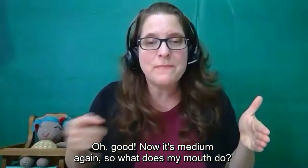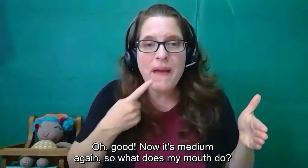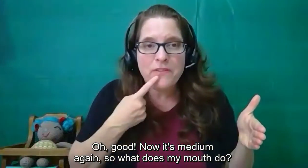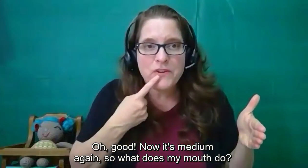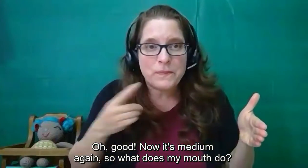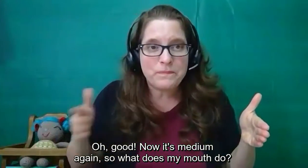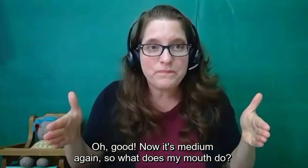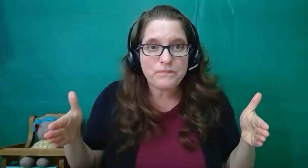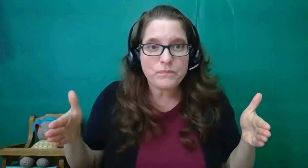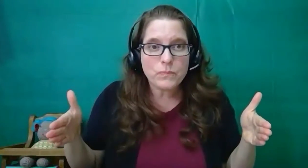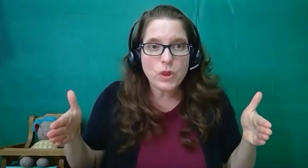my mouth do?